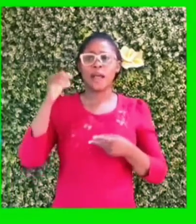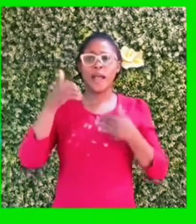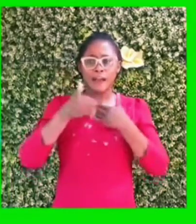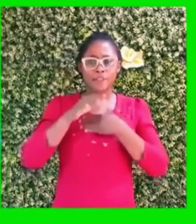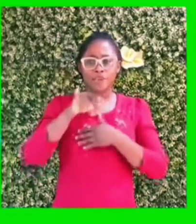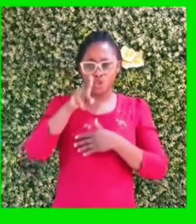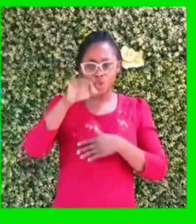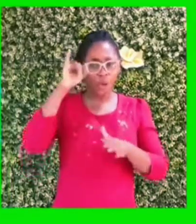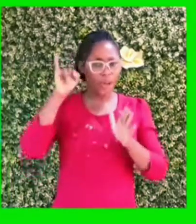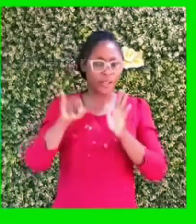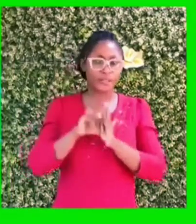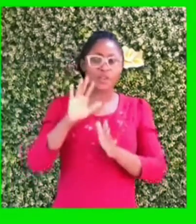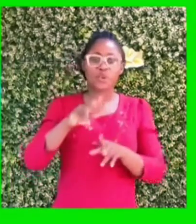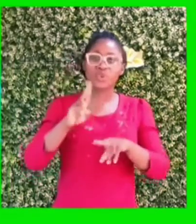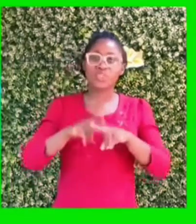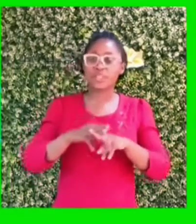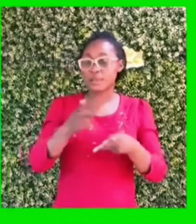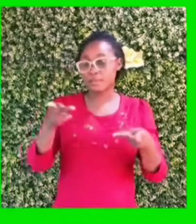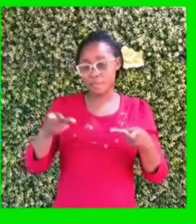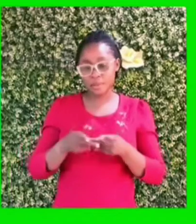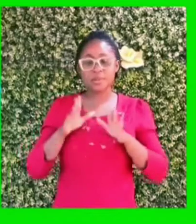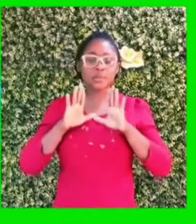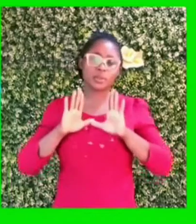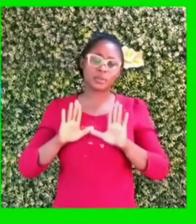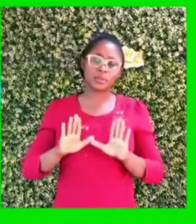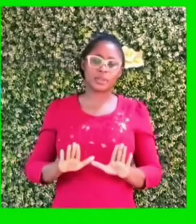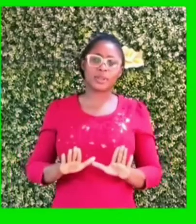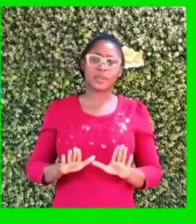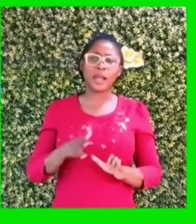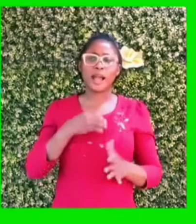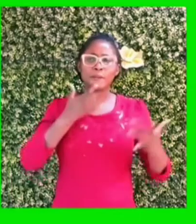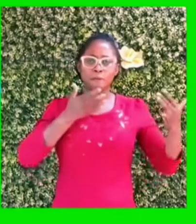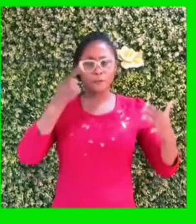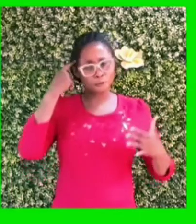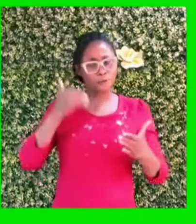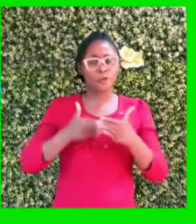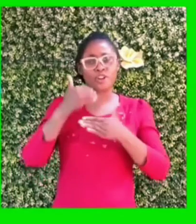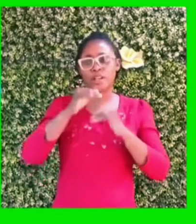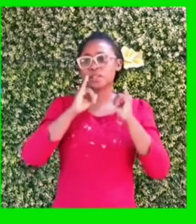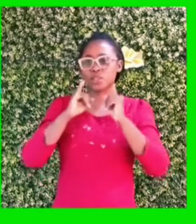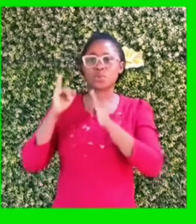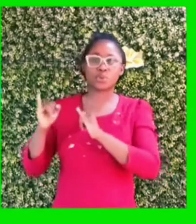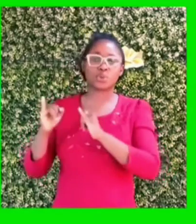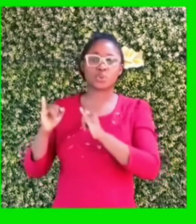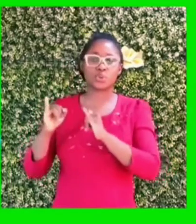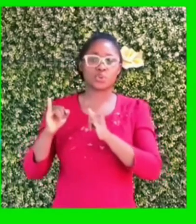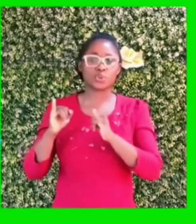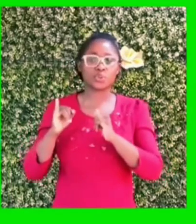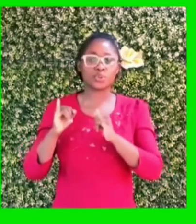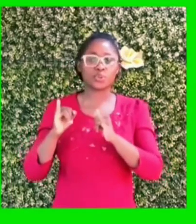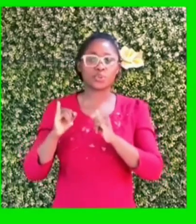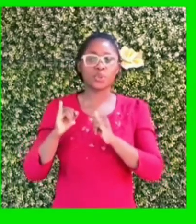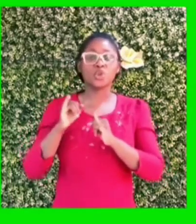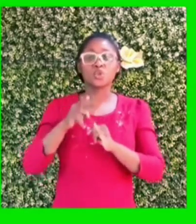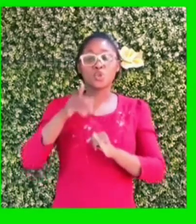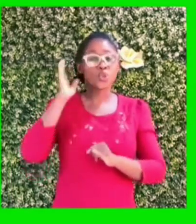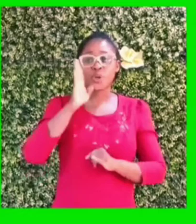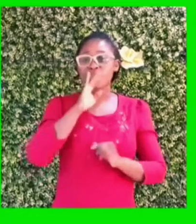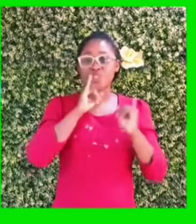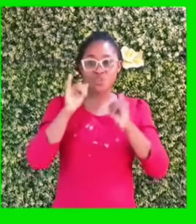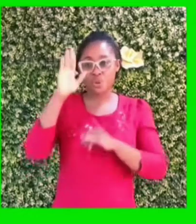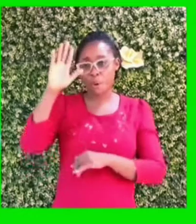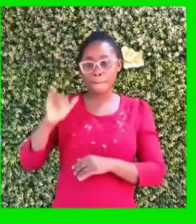Once you have identified your sitting position, settle down and wait for the next instruction. You will